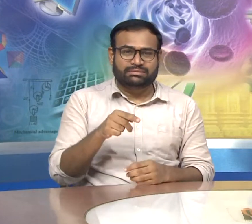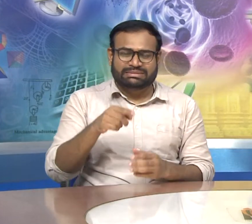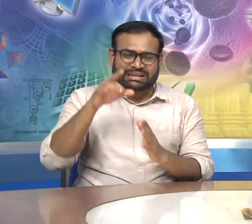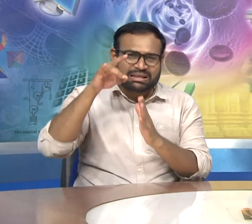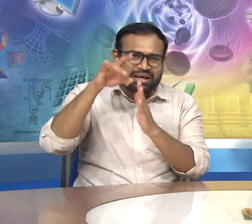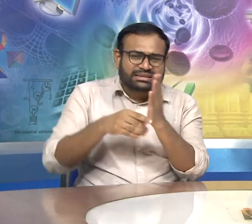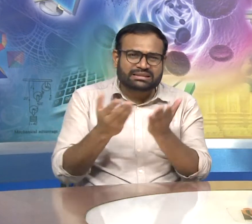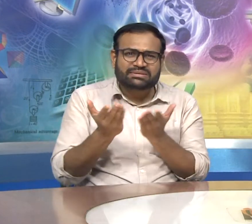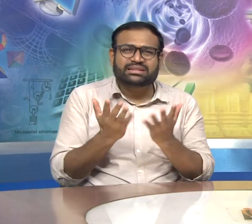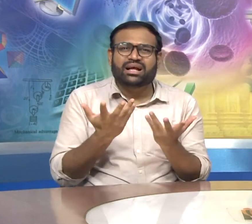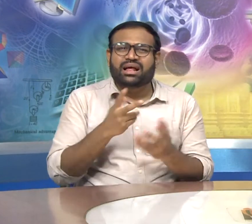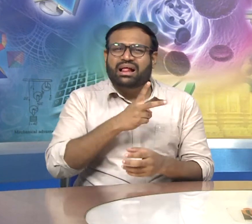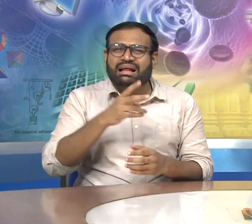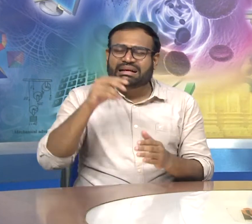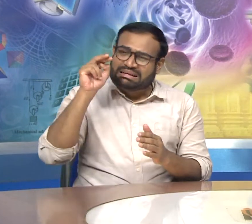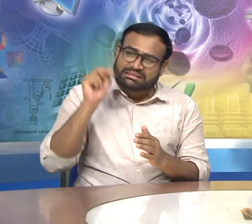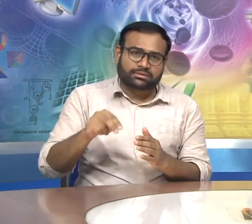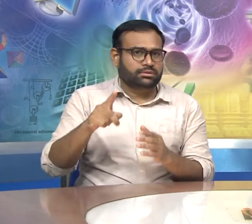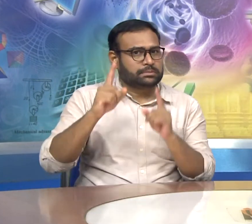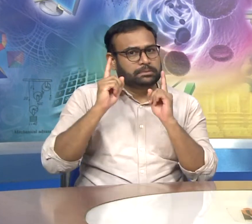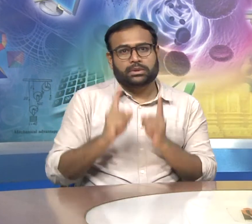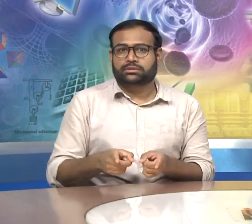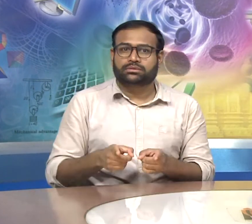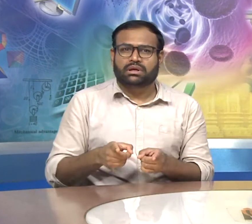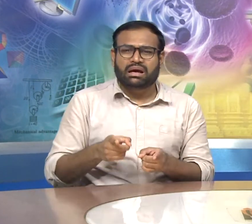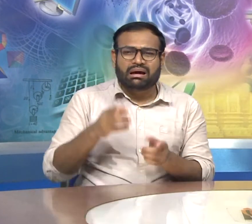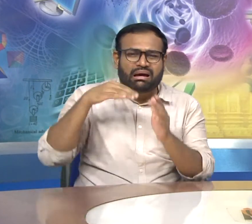Desirable various essential services.